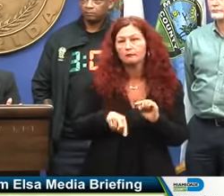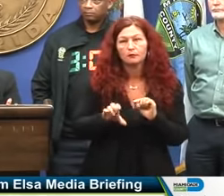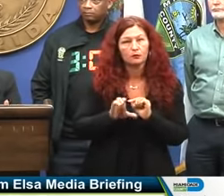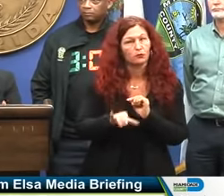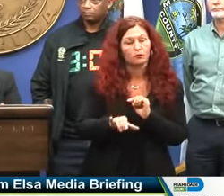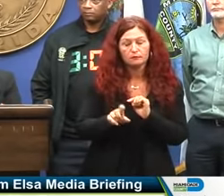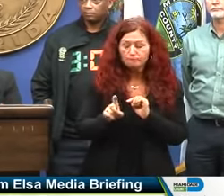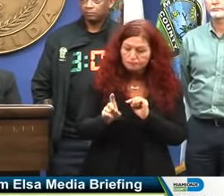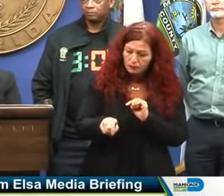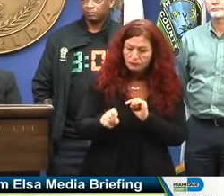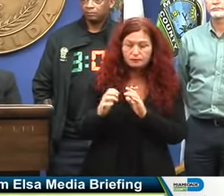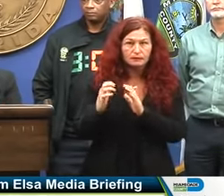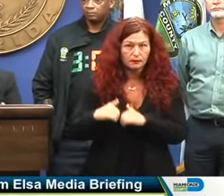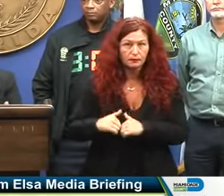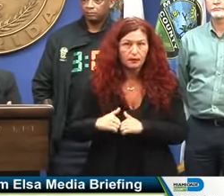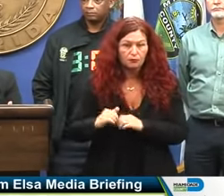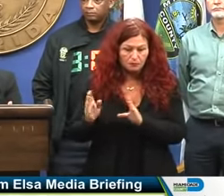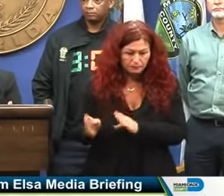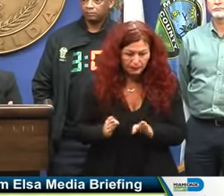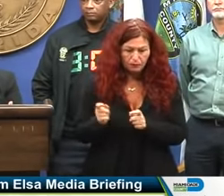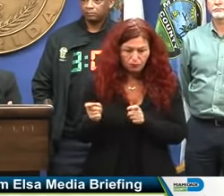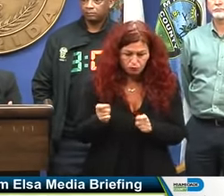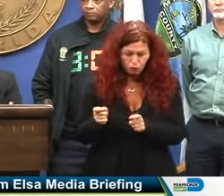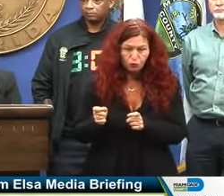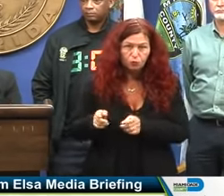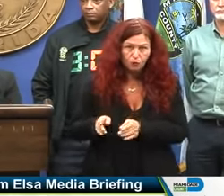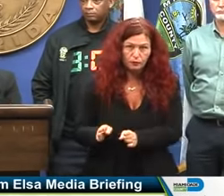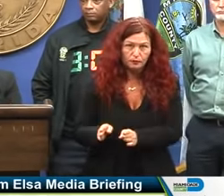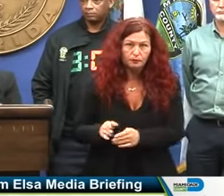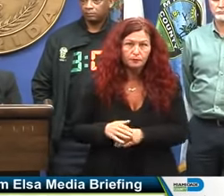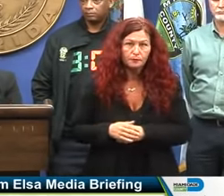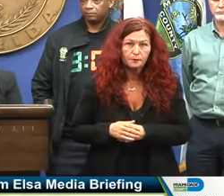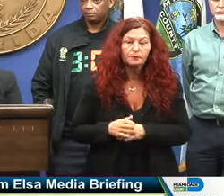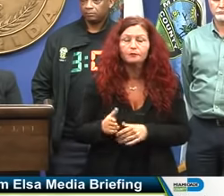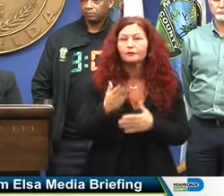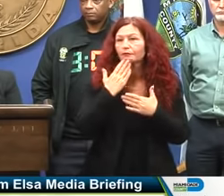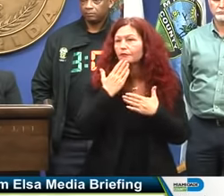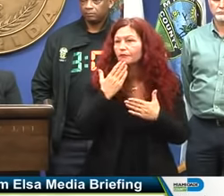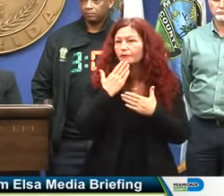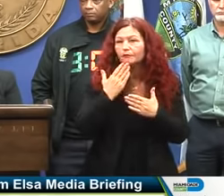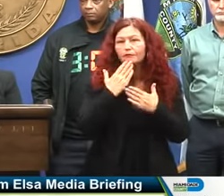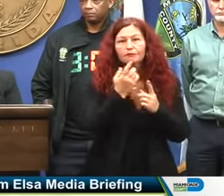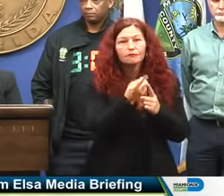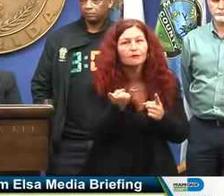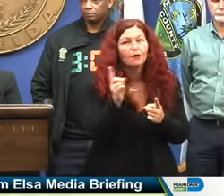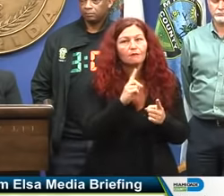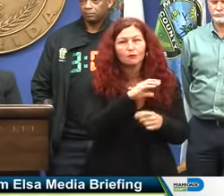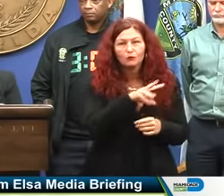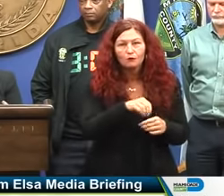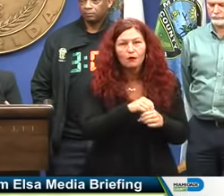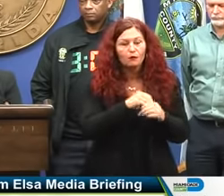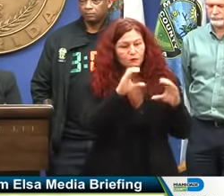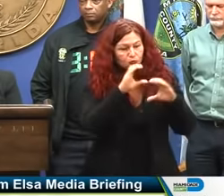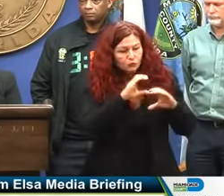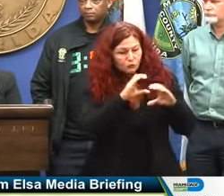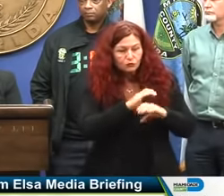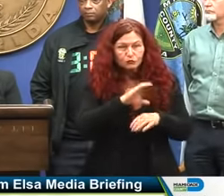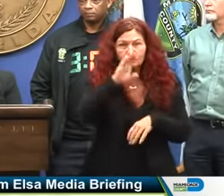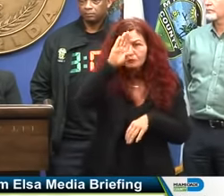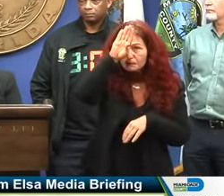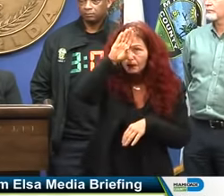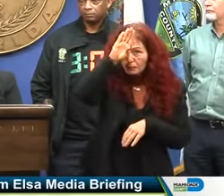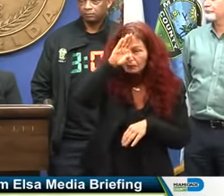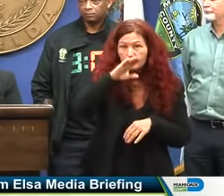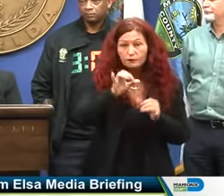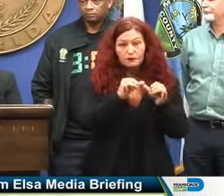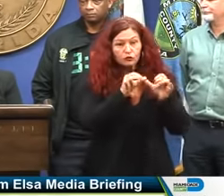Team, the Miami-Dade County Police Department, and everyone who played an integral part in executing this